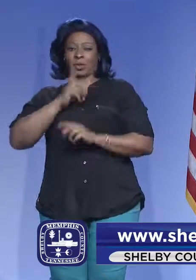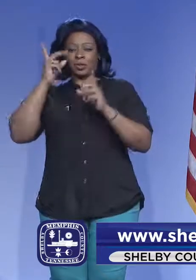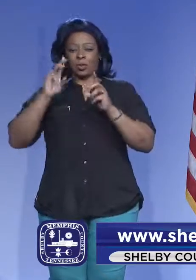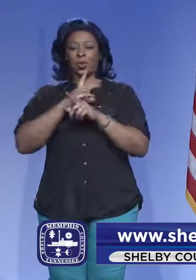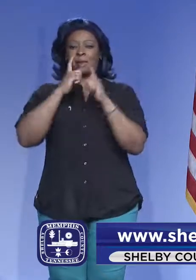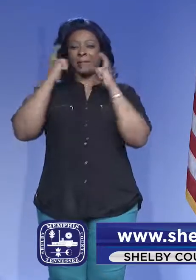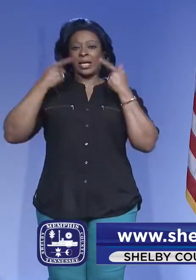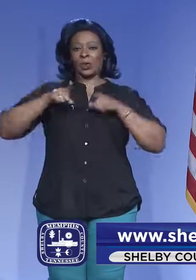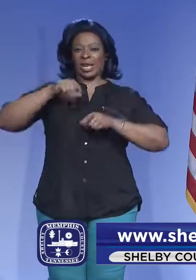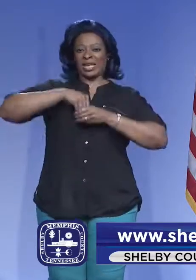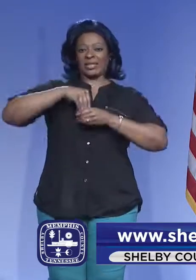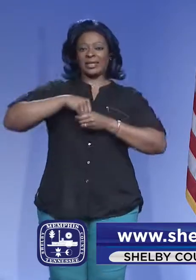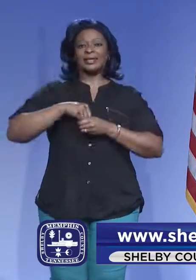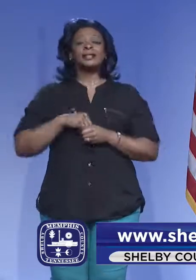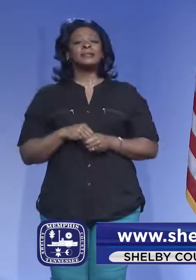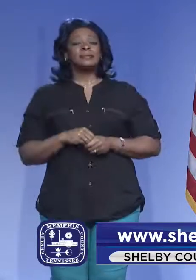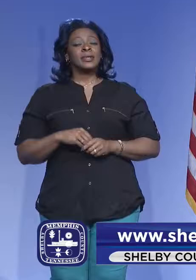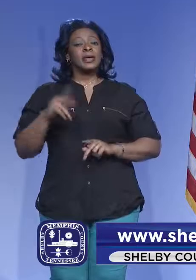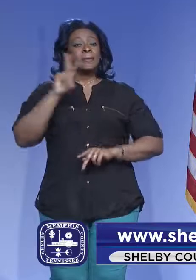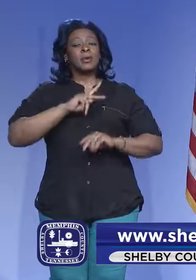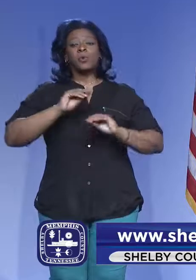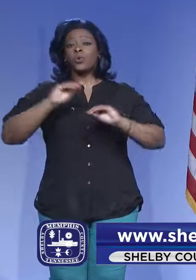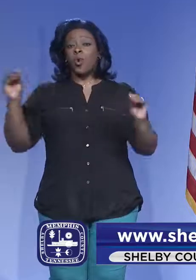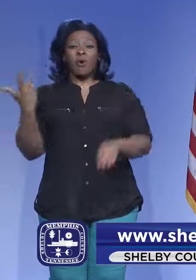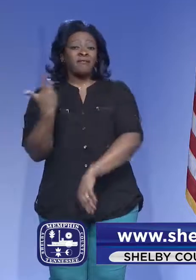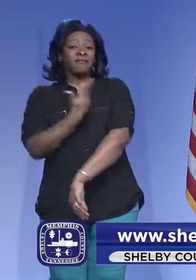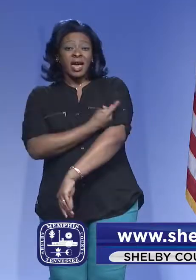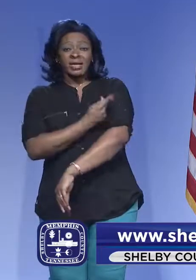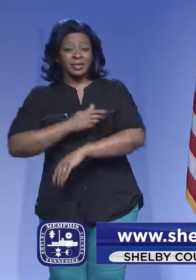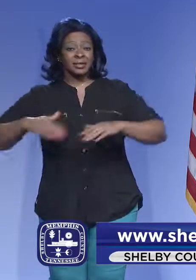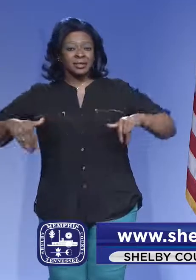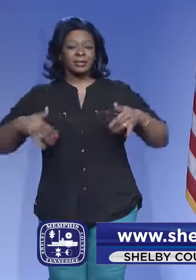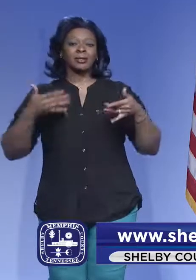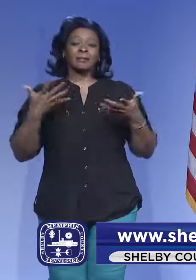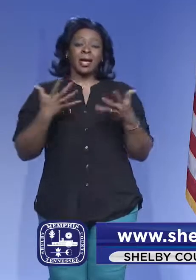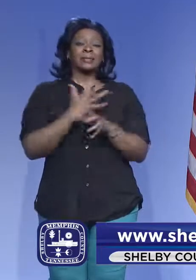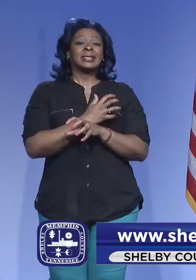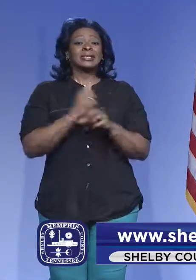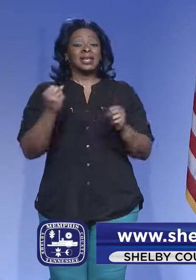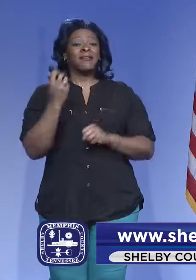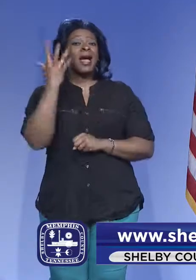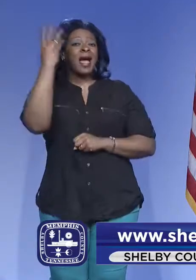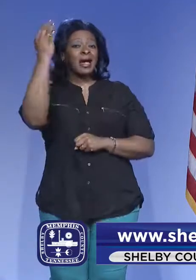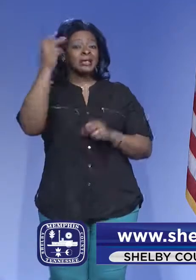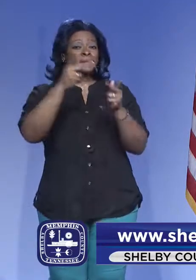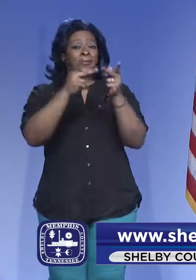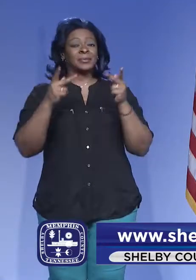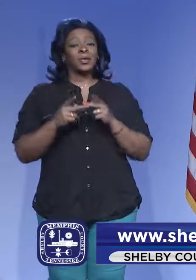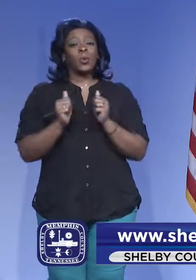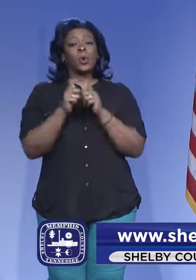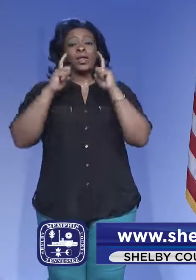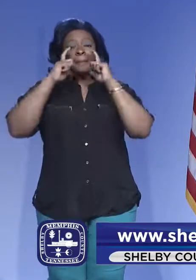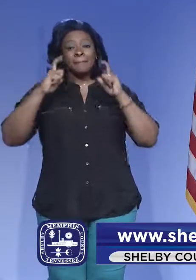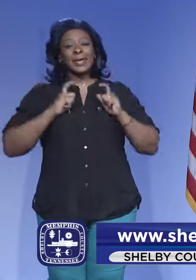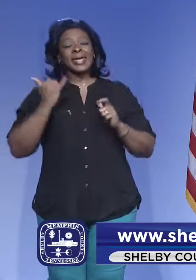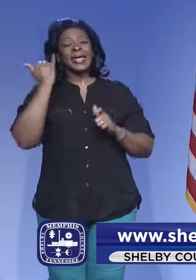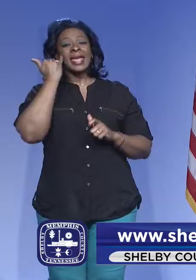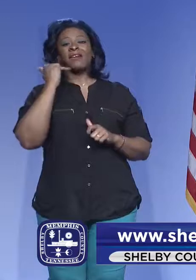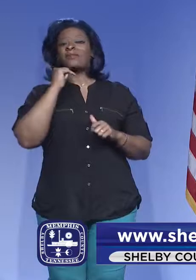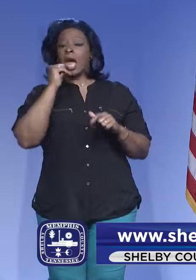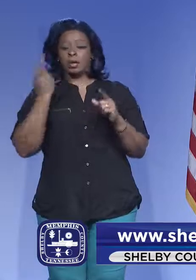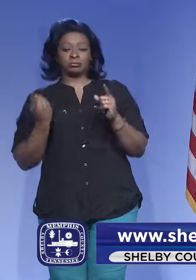wearing a mask. Persons who are unvaccinated right now are probably safe to be in outside spaces without a mask, as long as they're not in